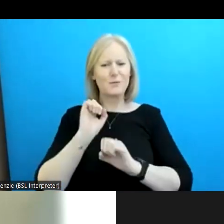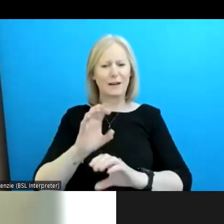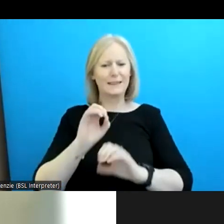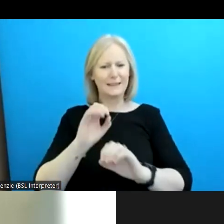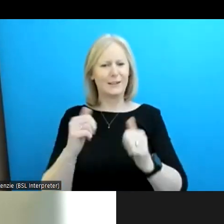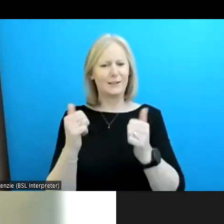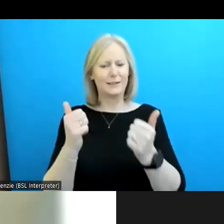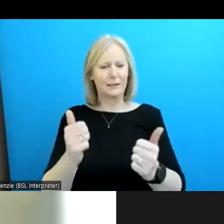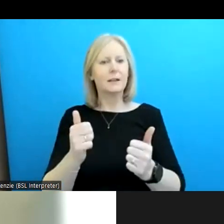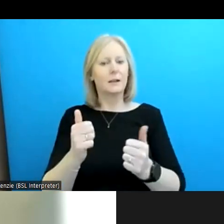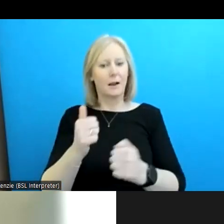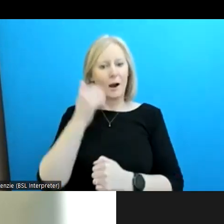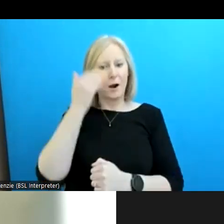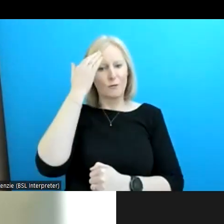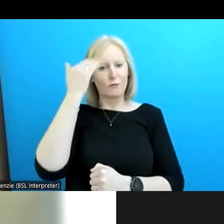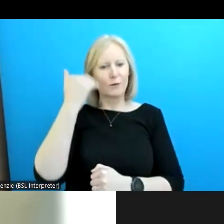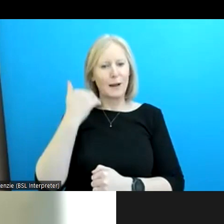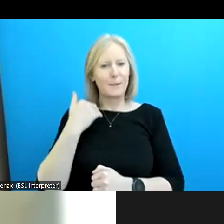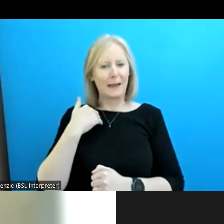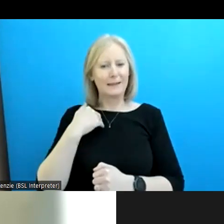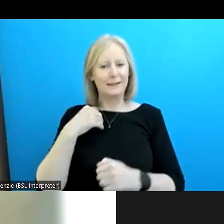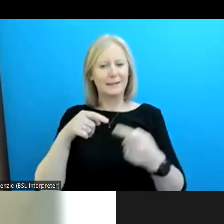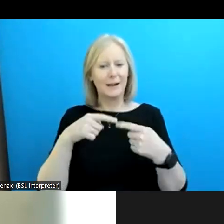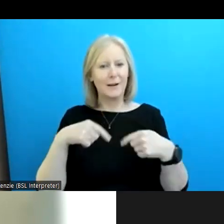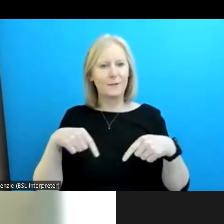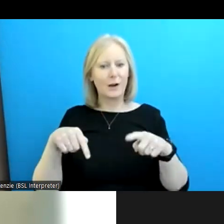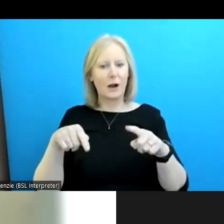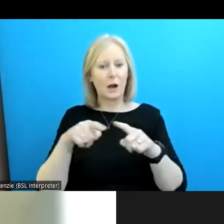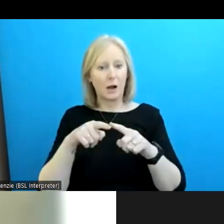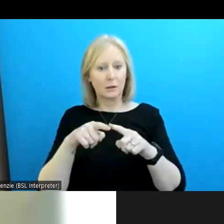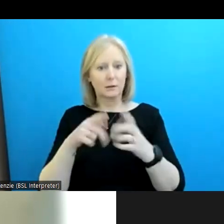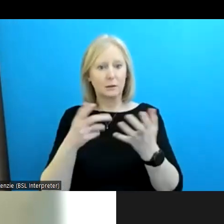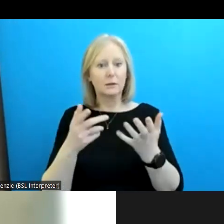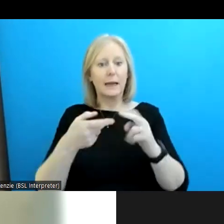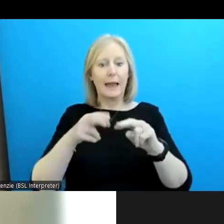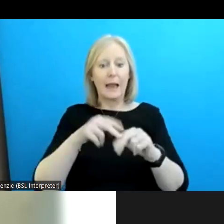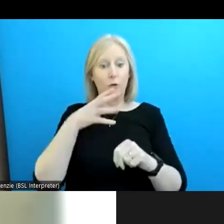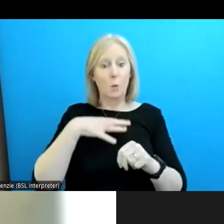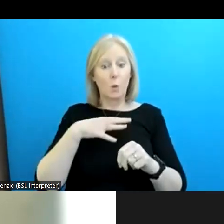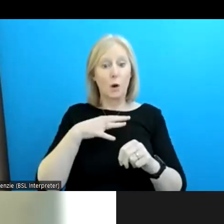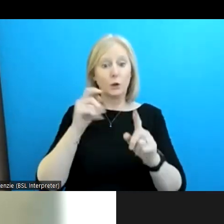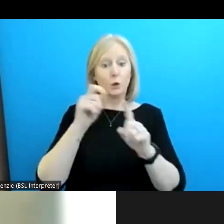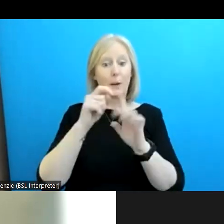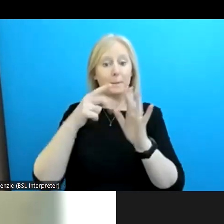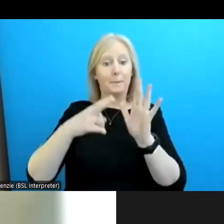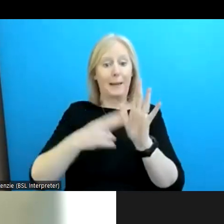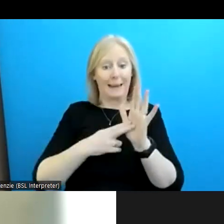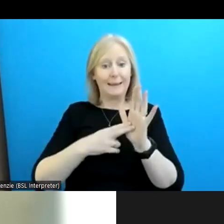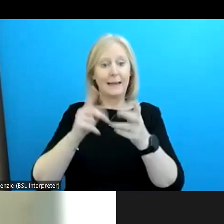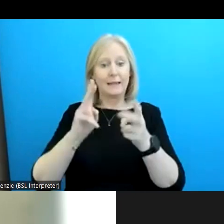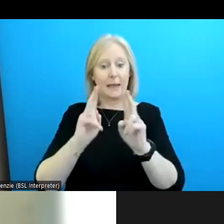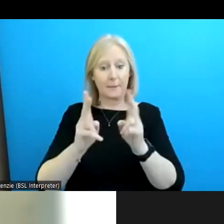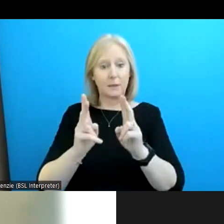a reminder that that if you need to pin the BSL interpreter,